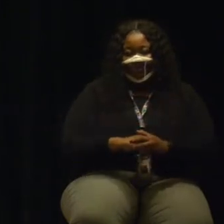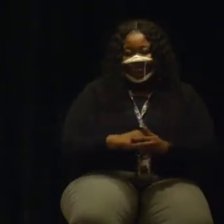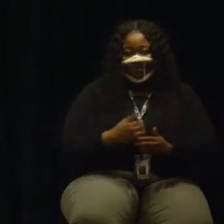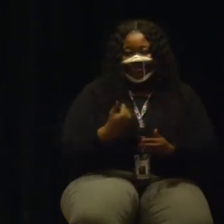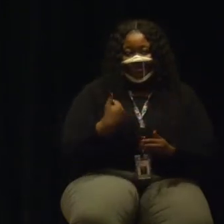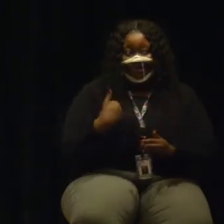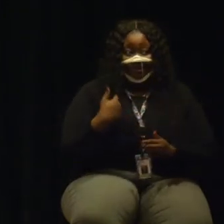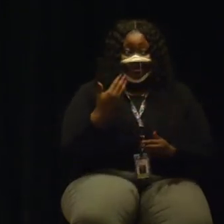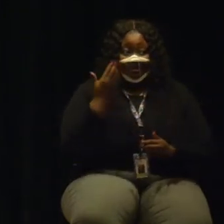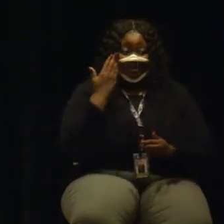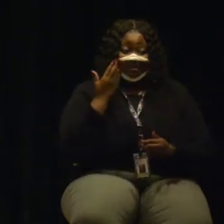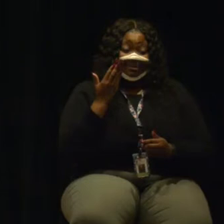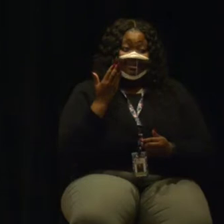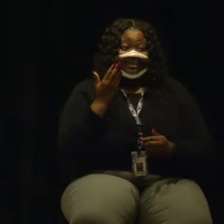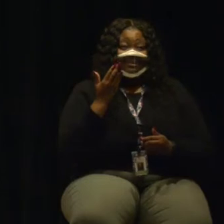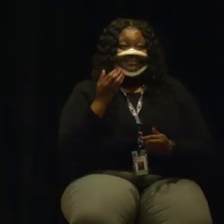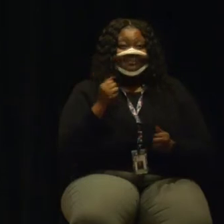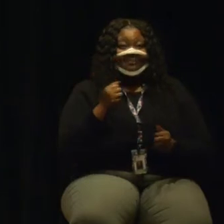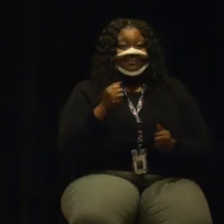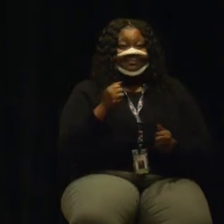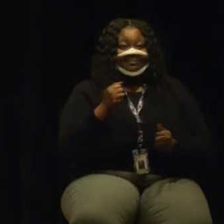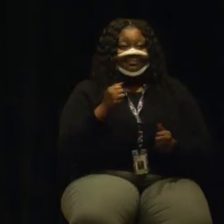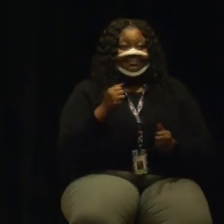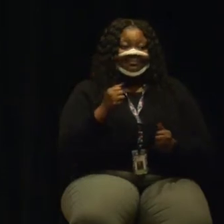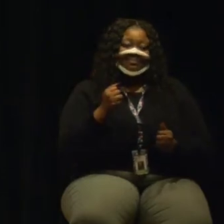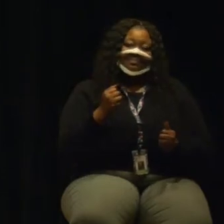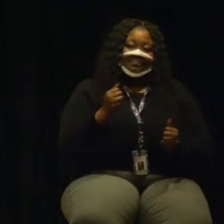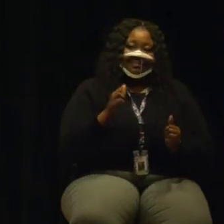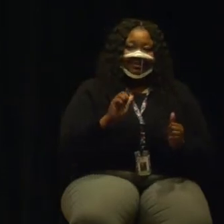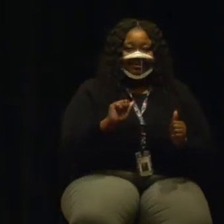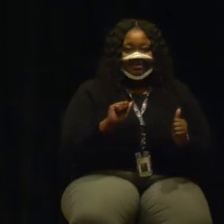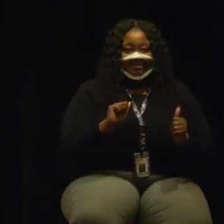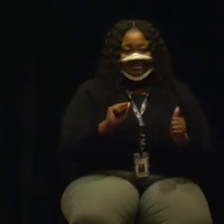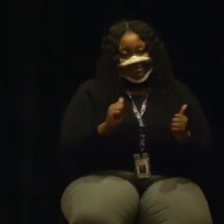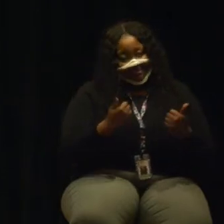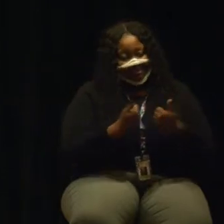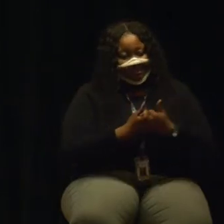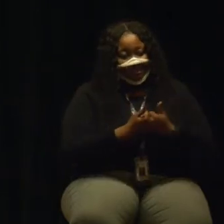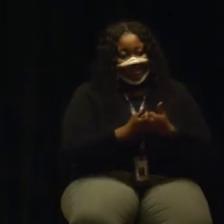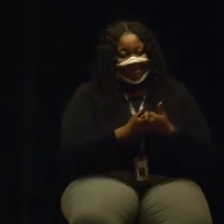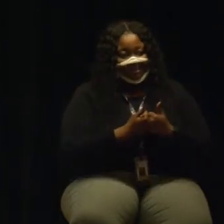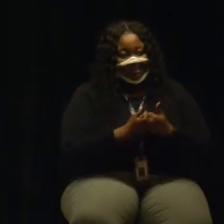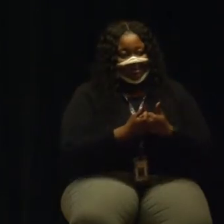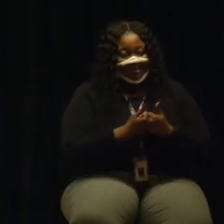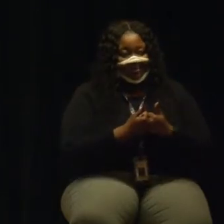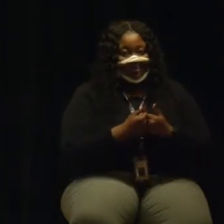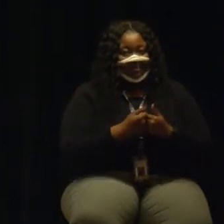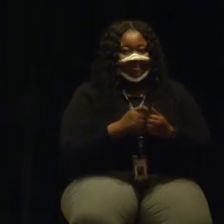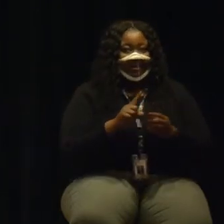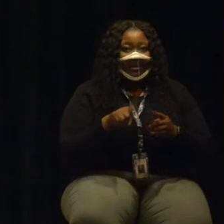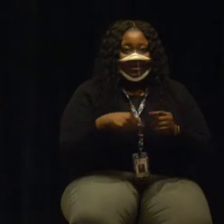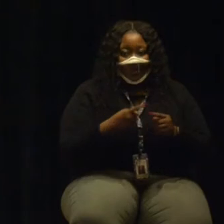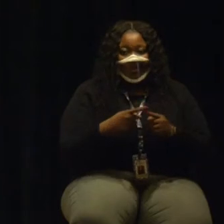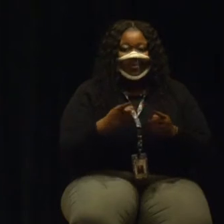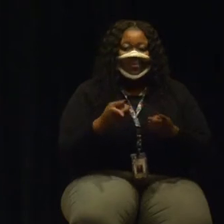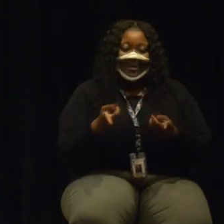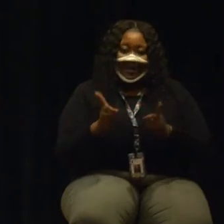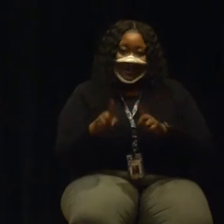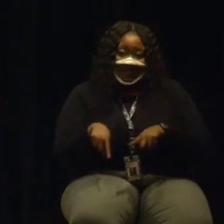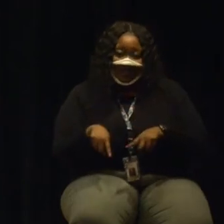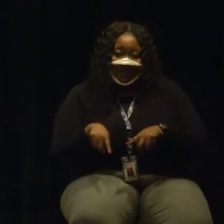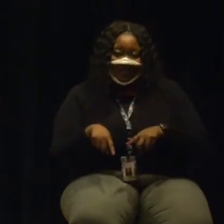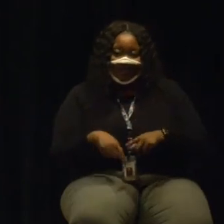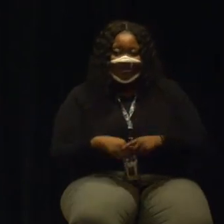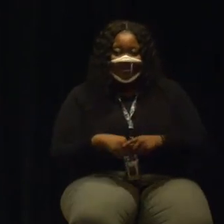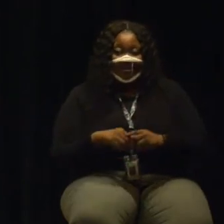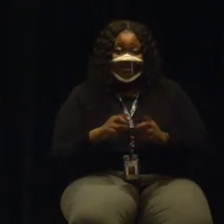it's complicated, but I do think that there are a lot of people who where both of those things are happening, right? I think that, like, we're complex people. And I think there are people who go into things who are like,